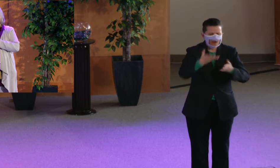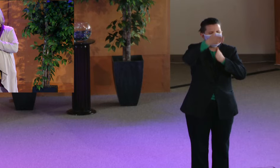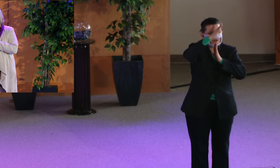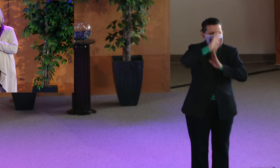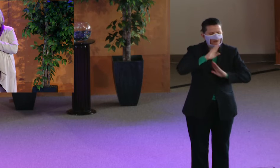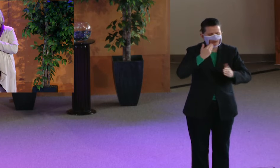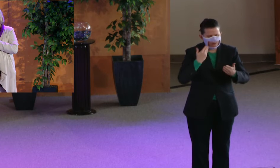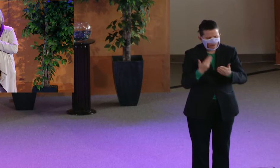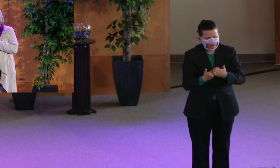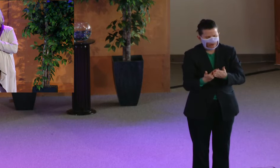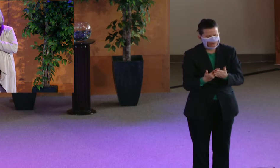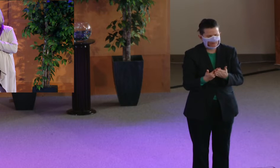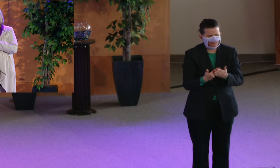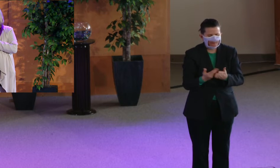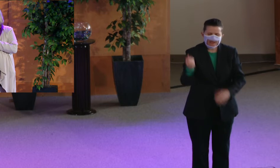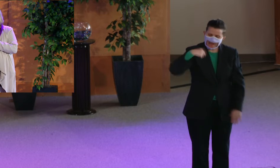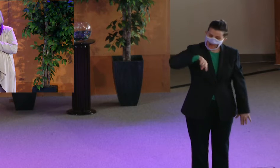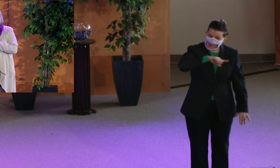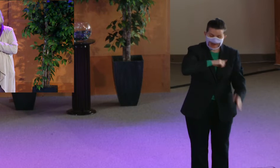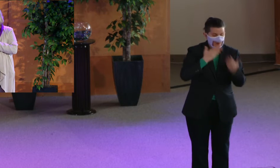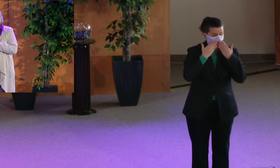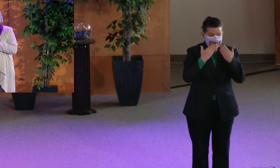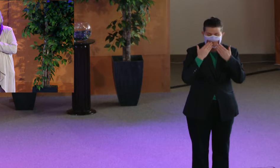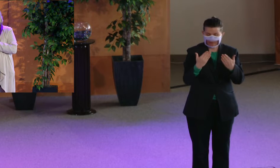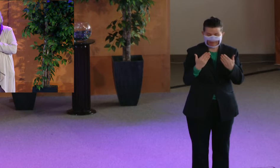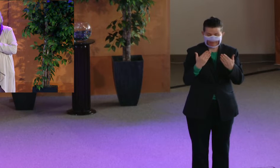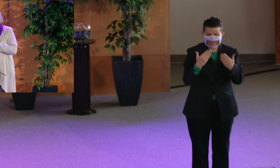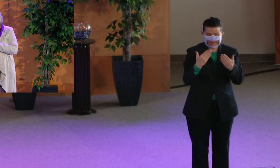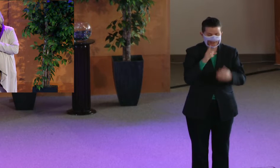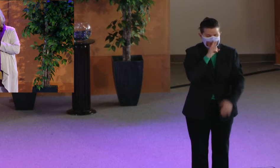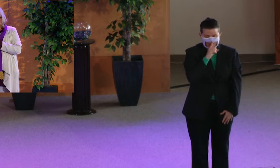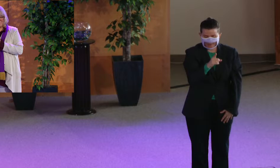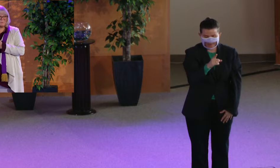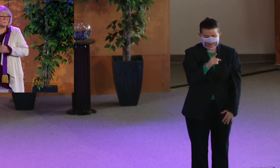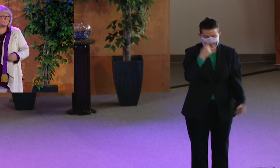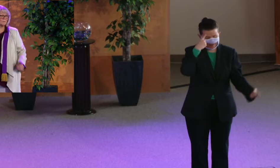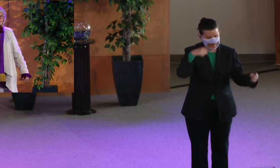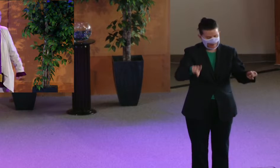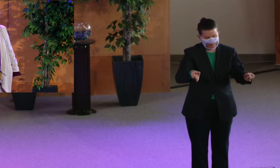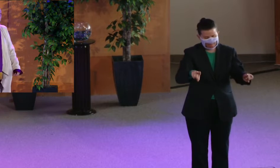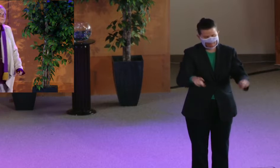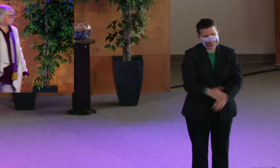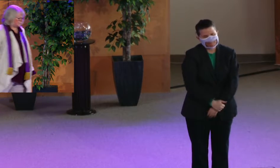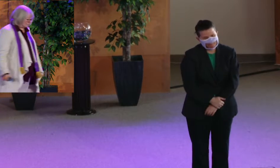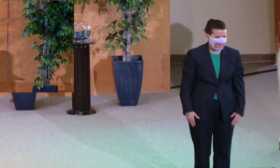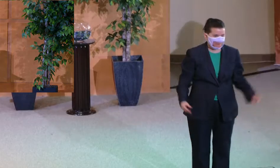We are so grateful. And so it is. Amen.